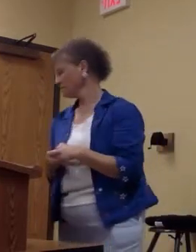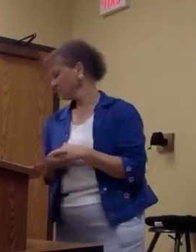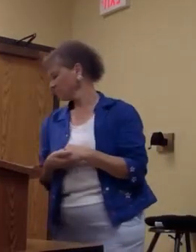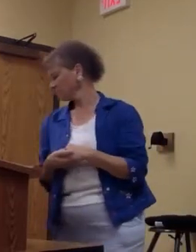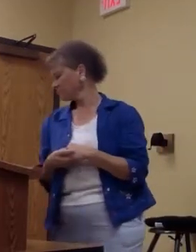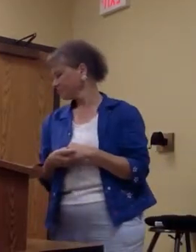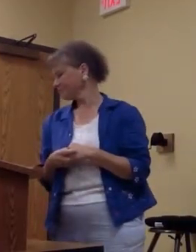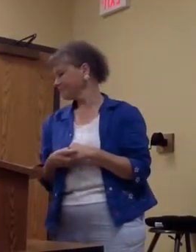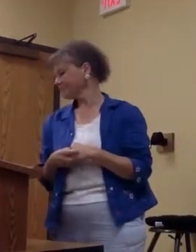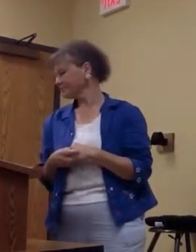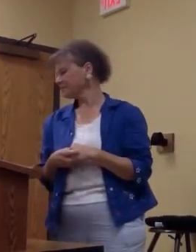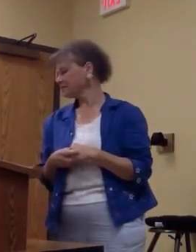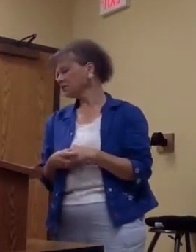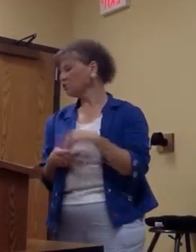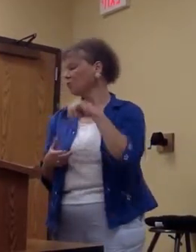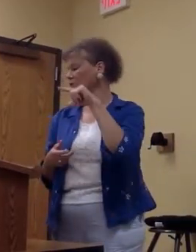So grandson,